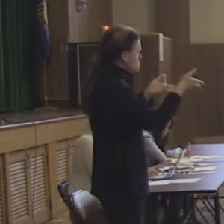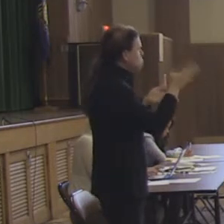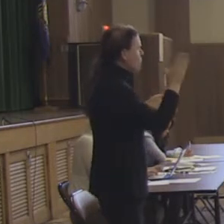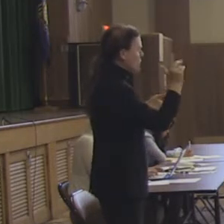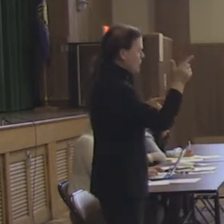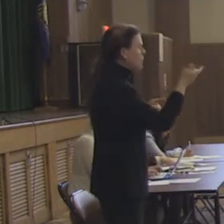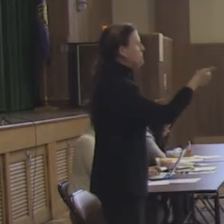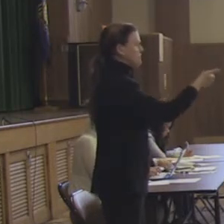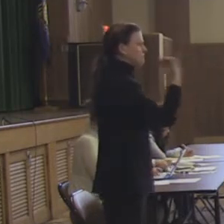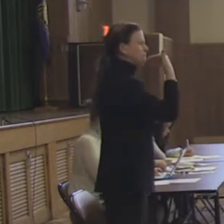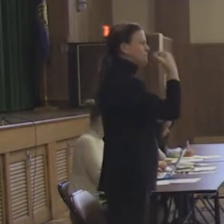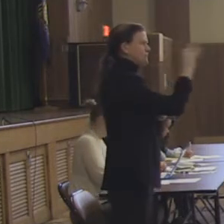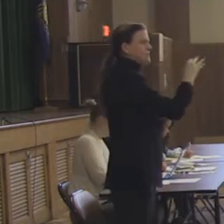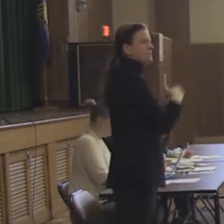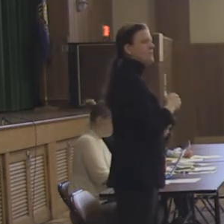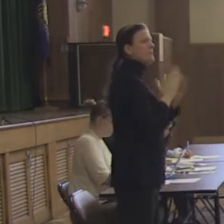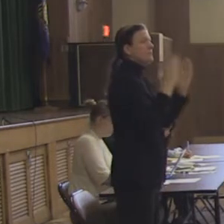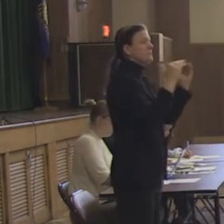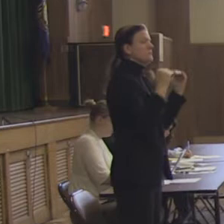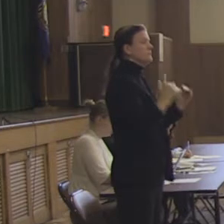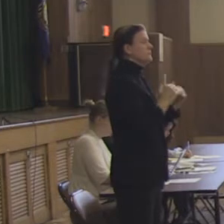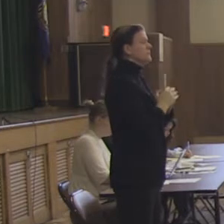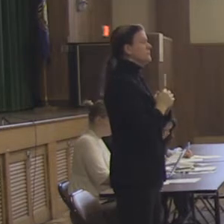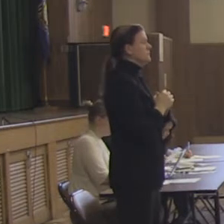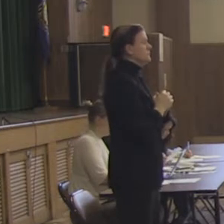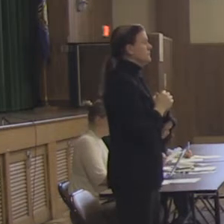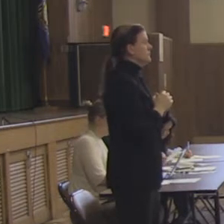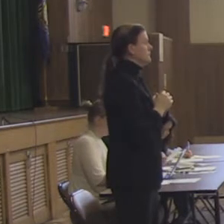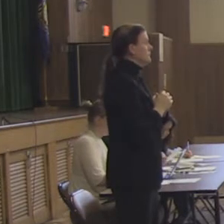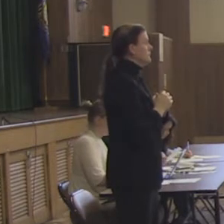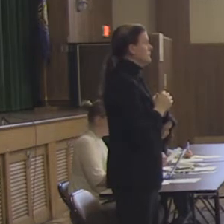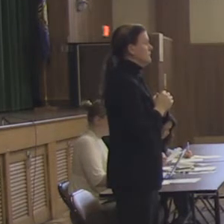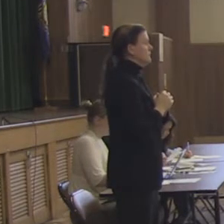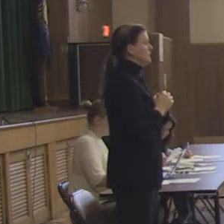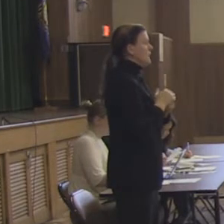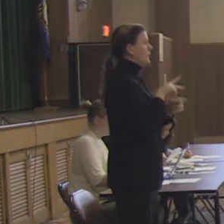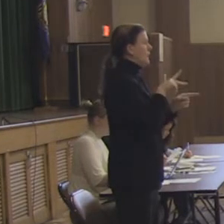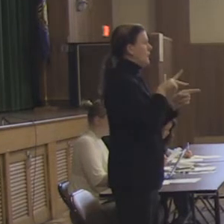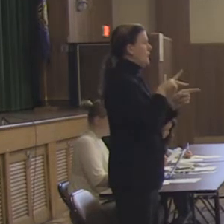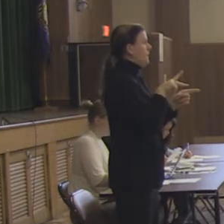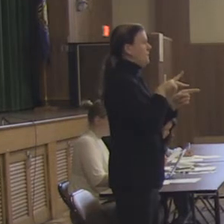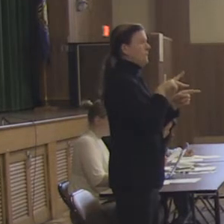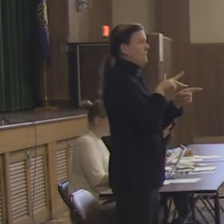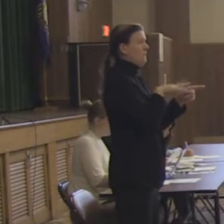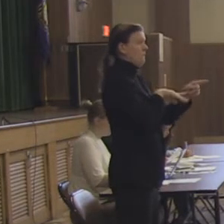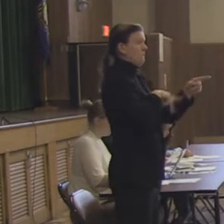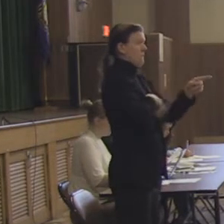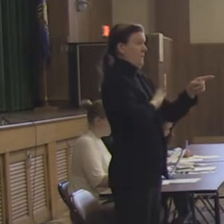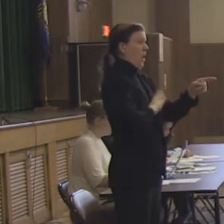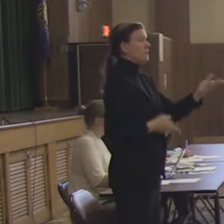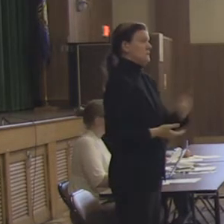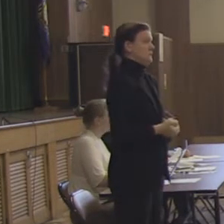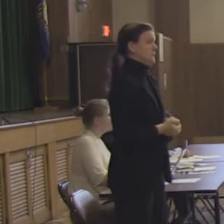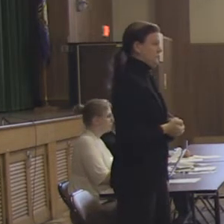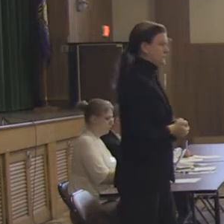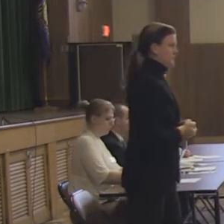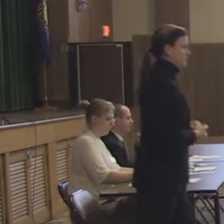it. Next up, we have Patricia Brock.